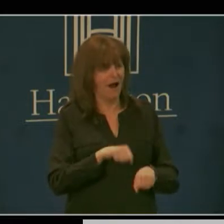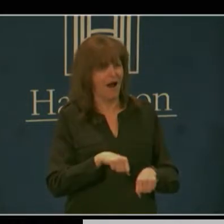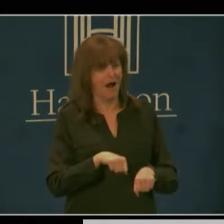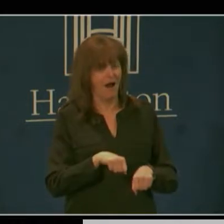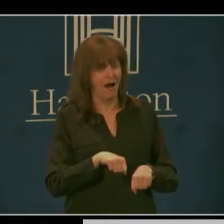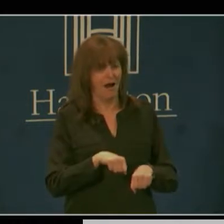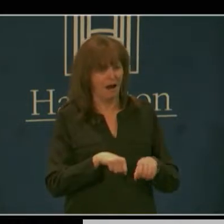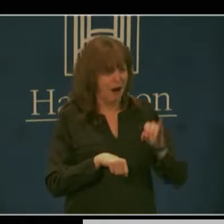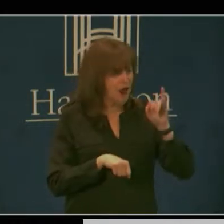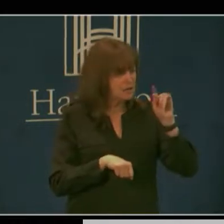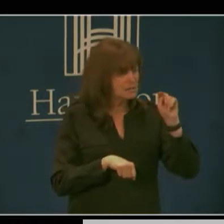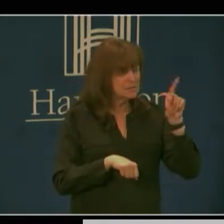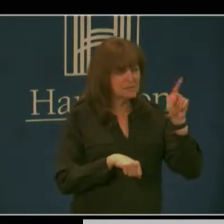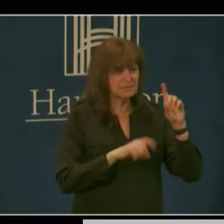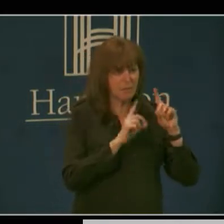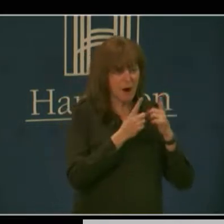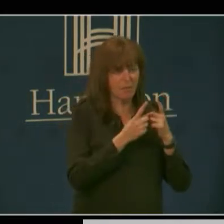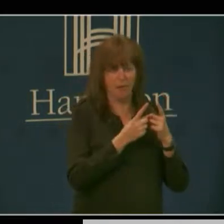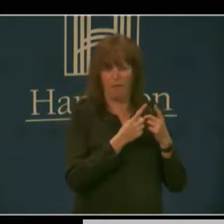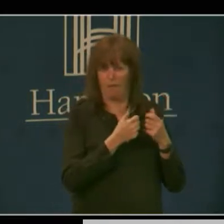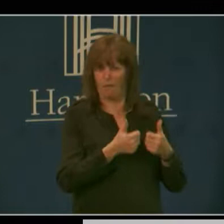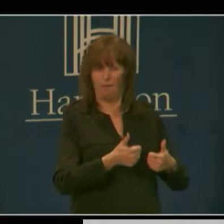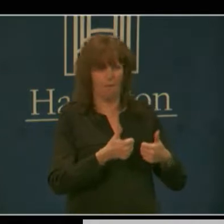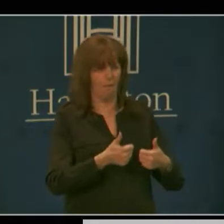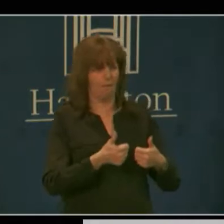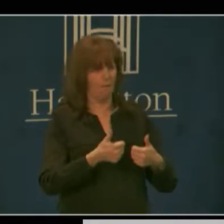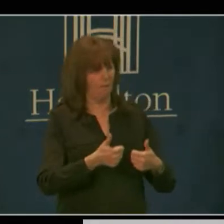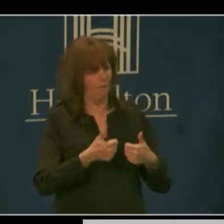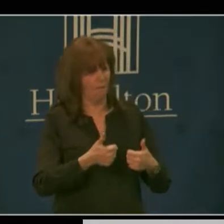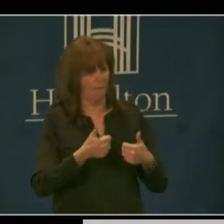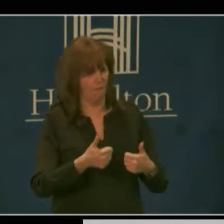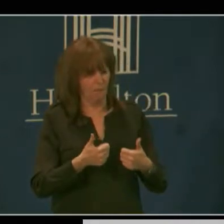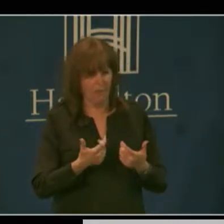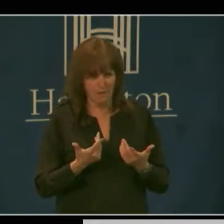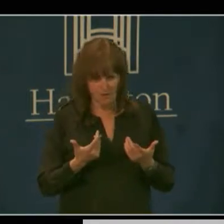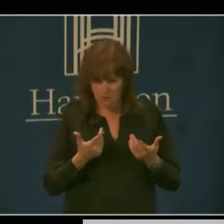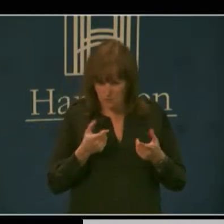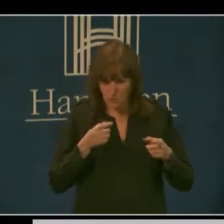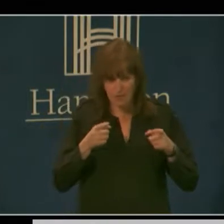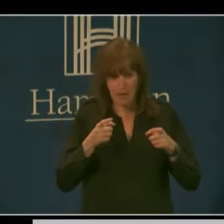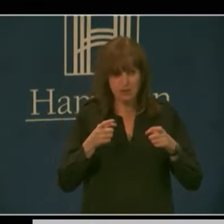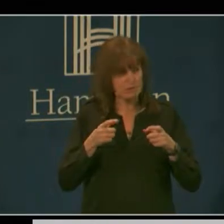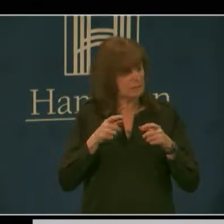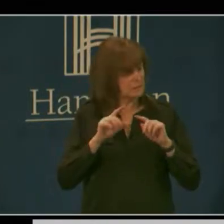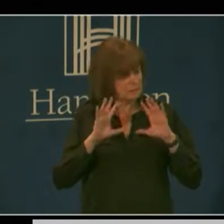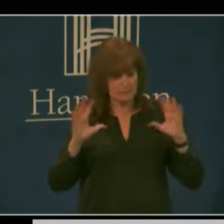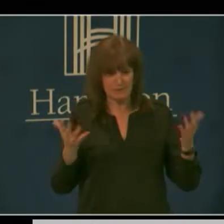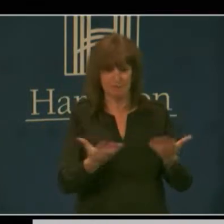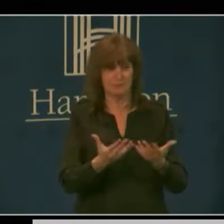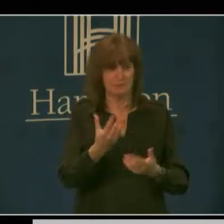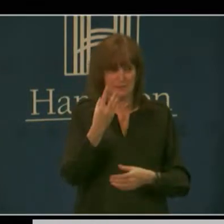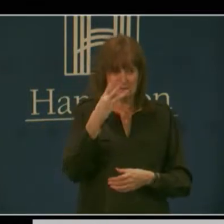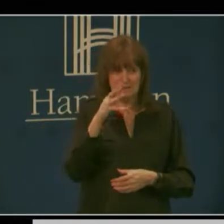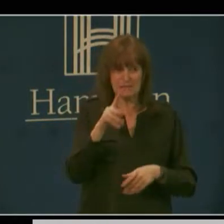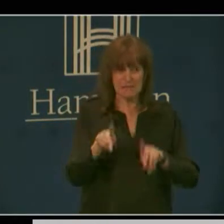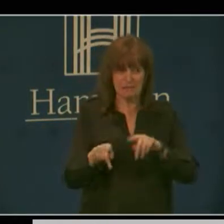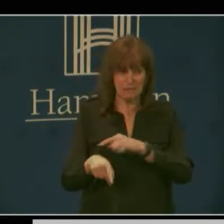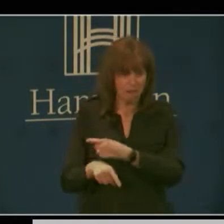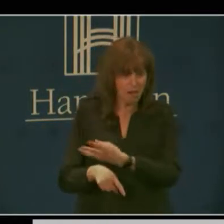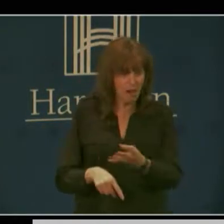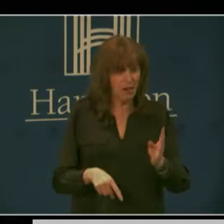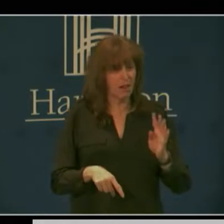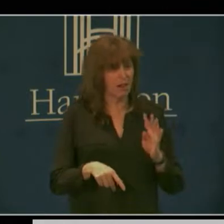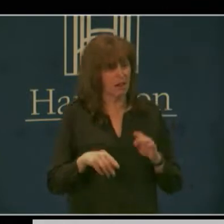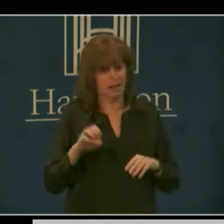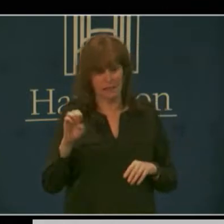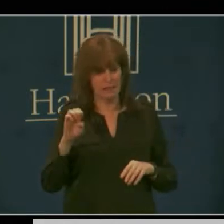about the 16 people or so that sit around the management team, I want to end the conversation about the Emergency Operations Center to say our